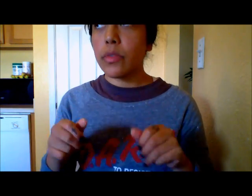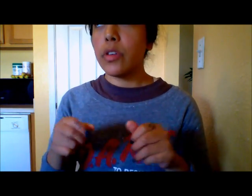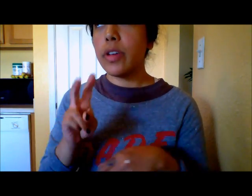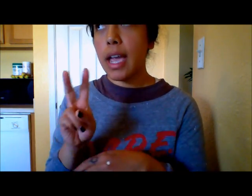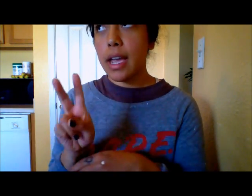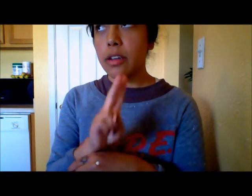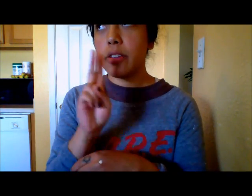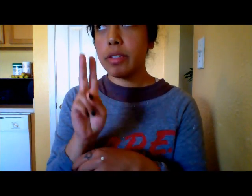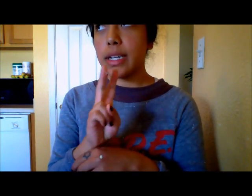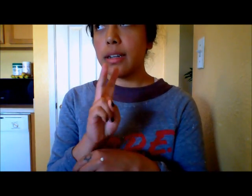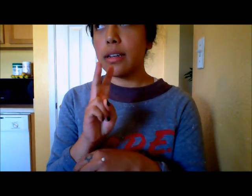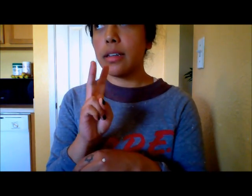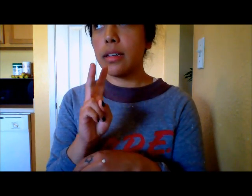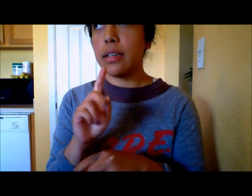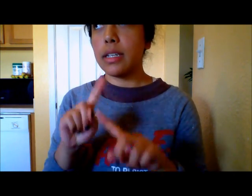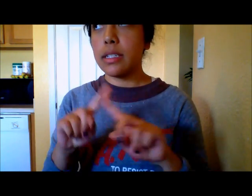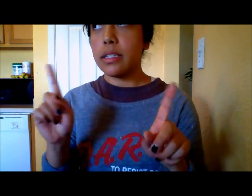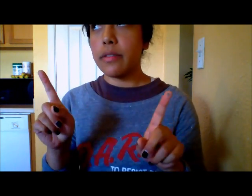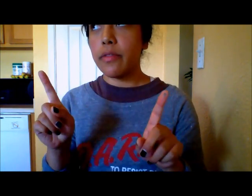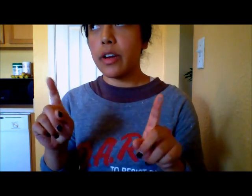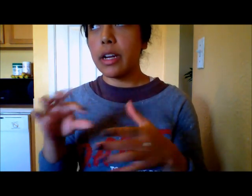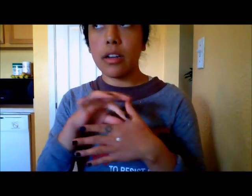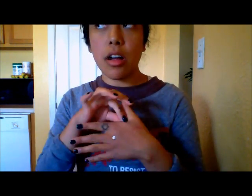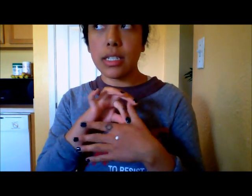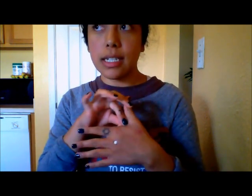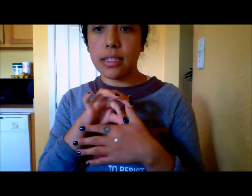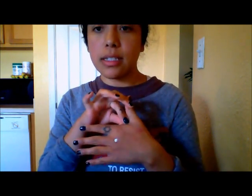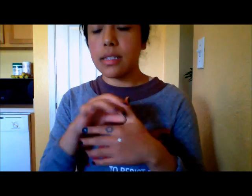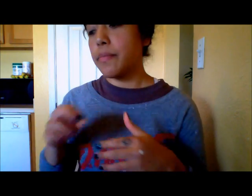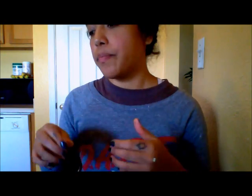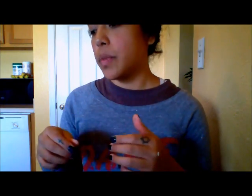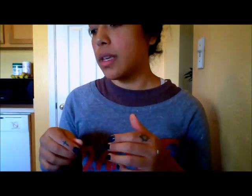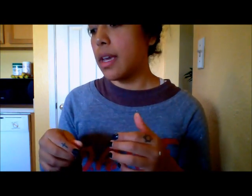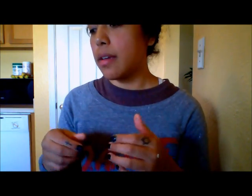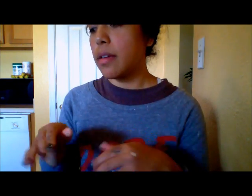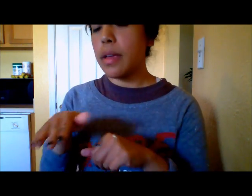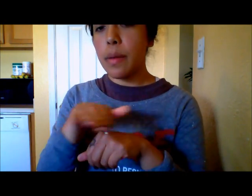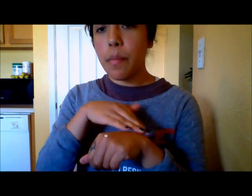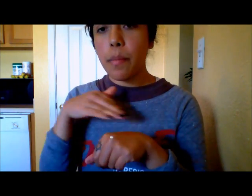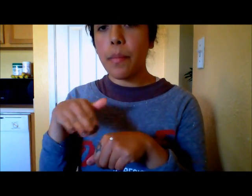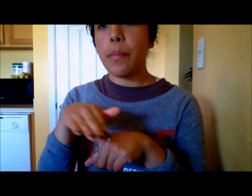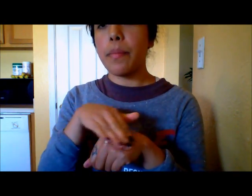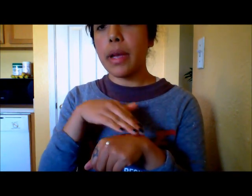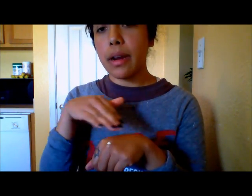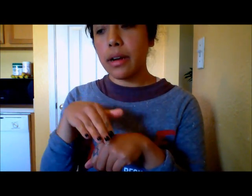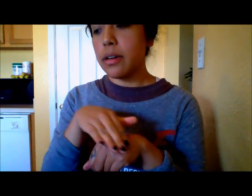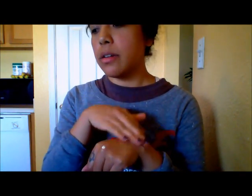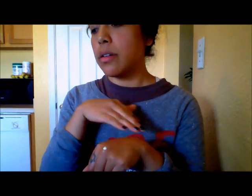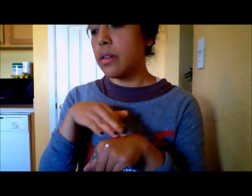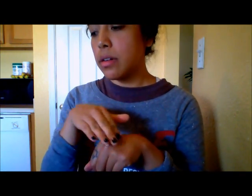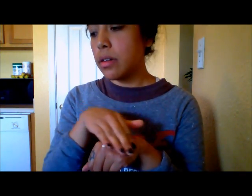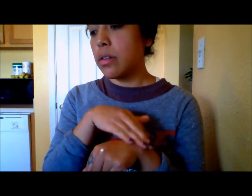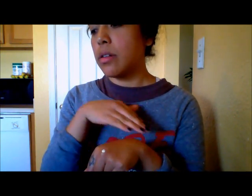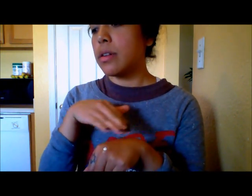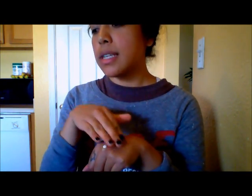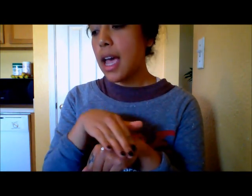You can use it in different contexts, okay? Bare